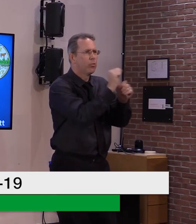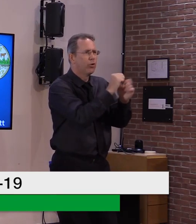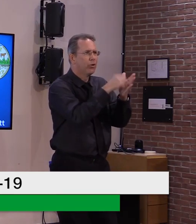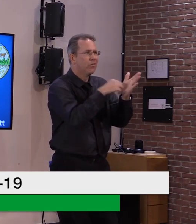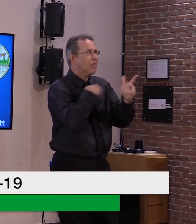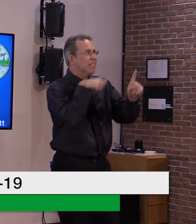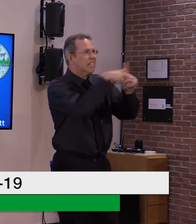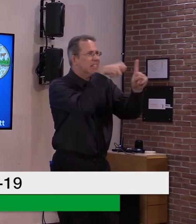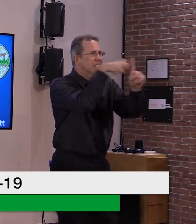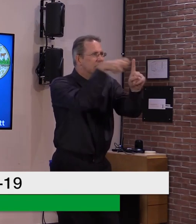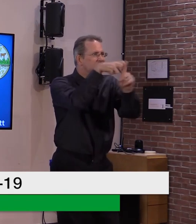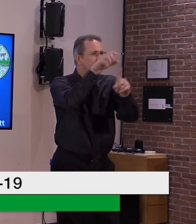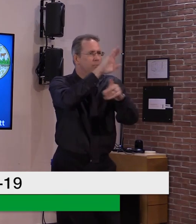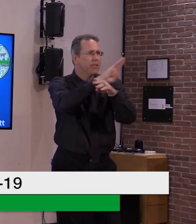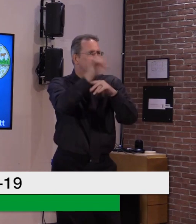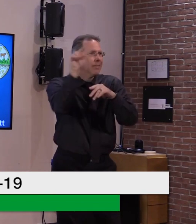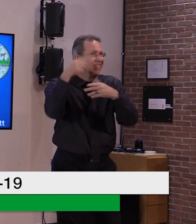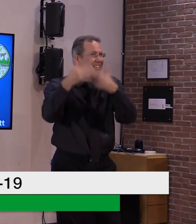thank